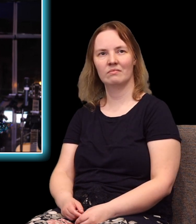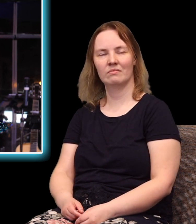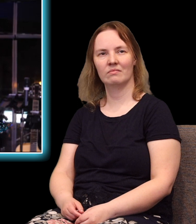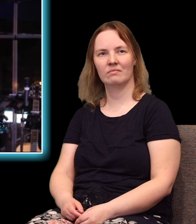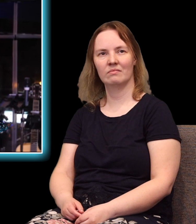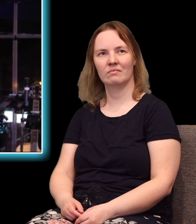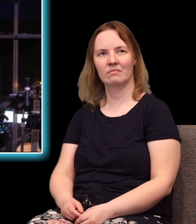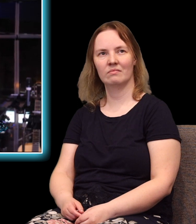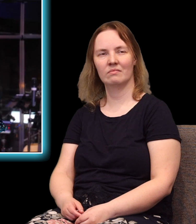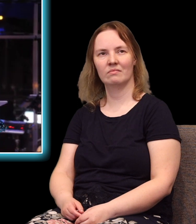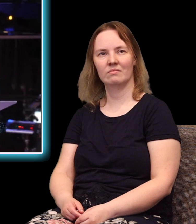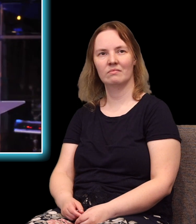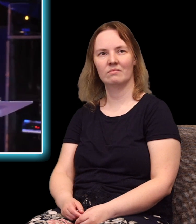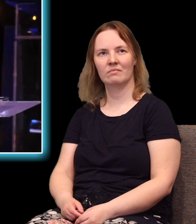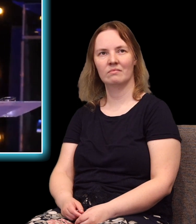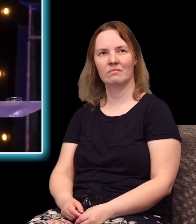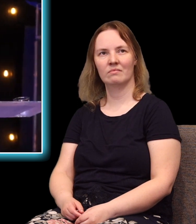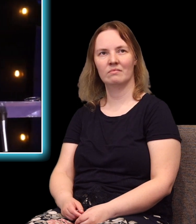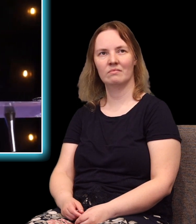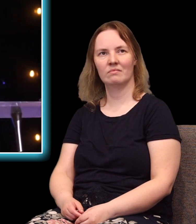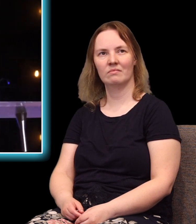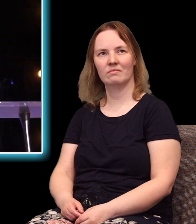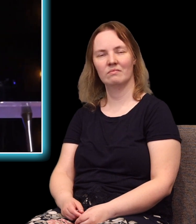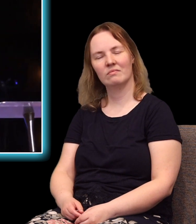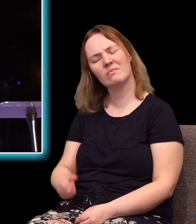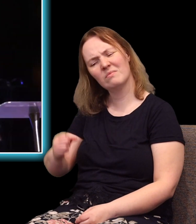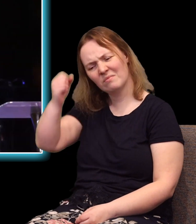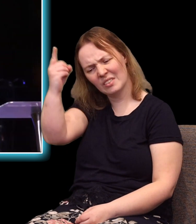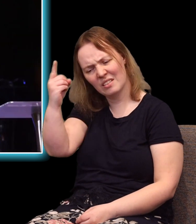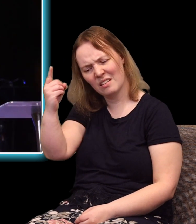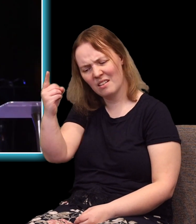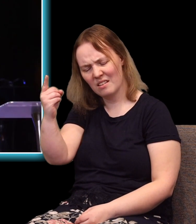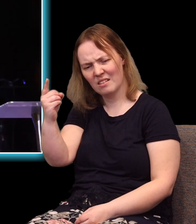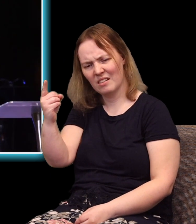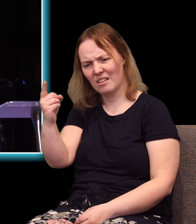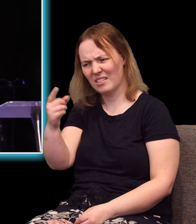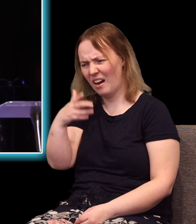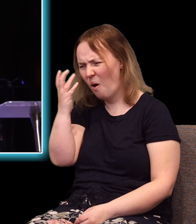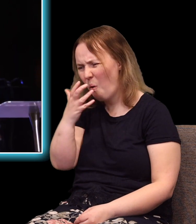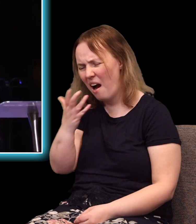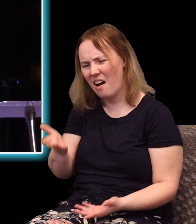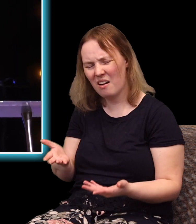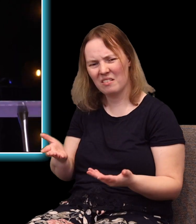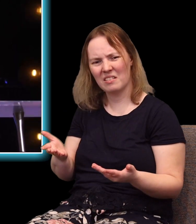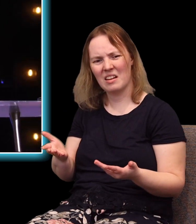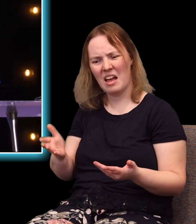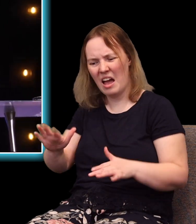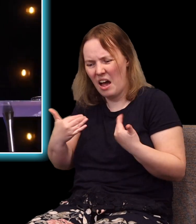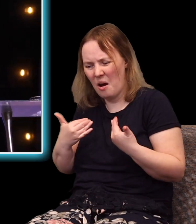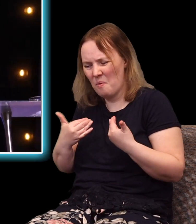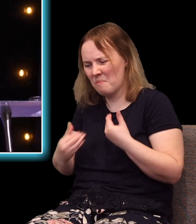bad. Let that sink in. That's almost like scripture. Like I read that, man, that's insightful,